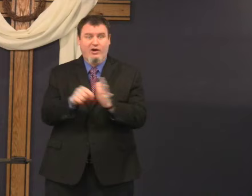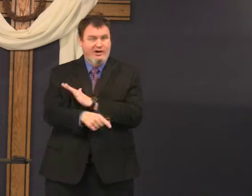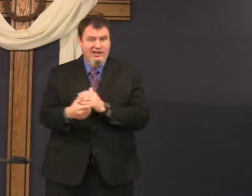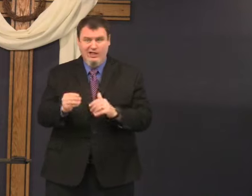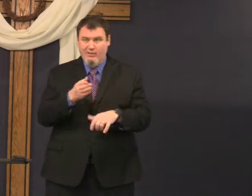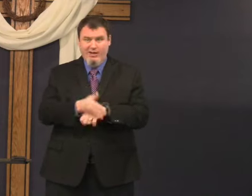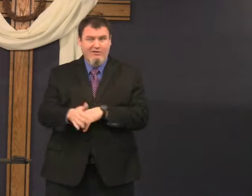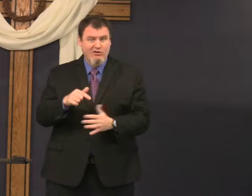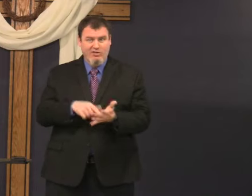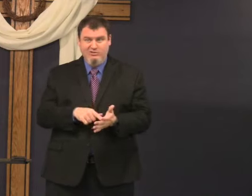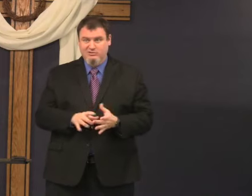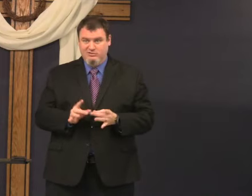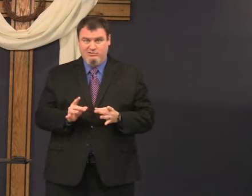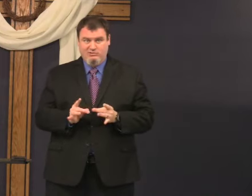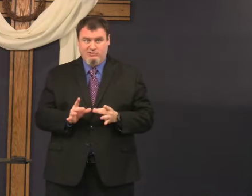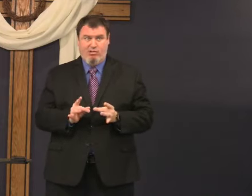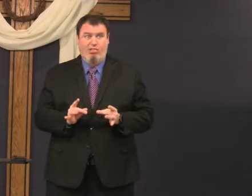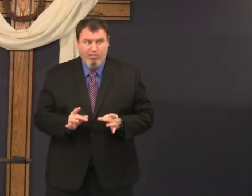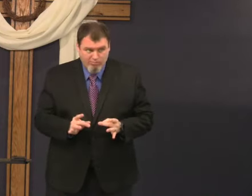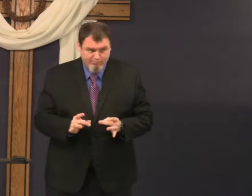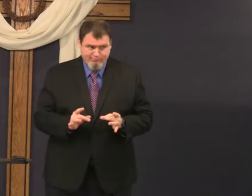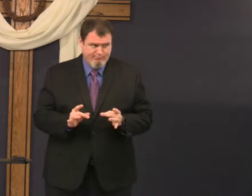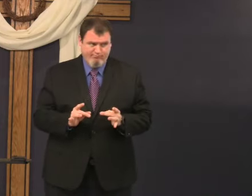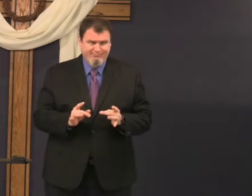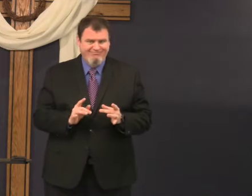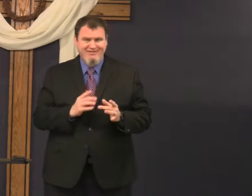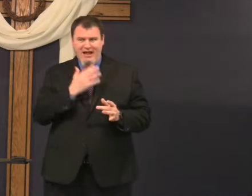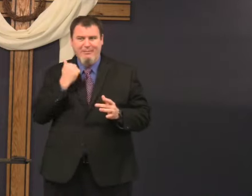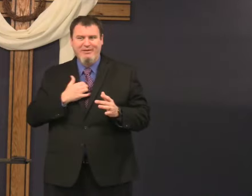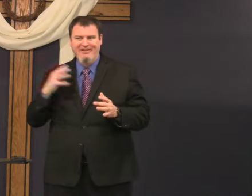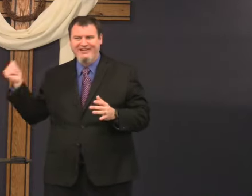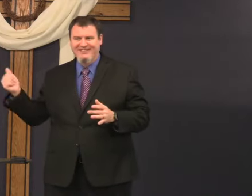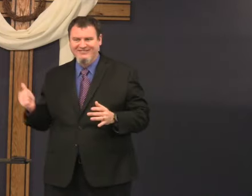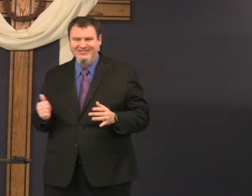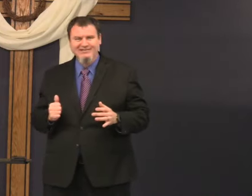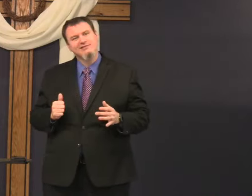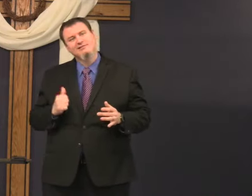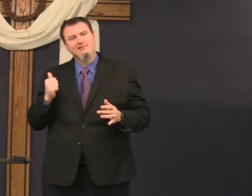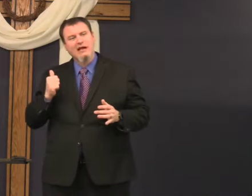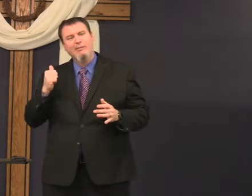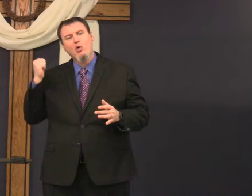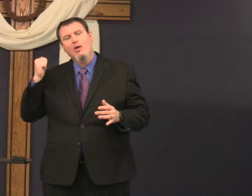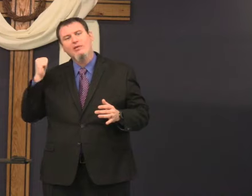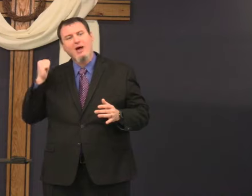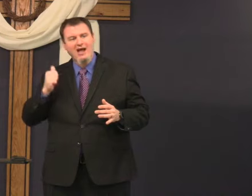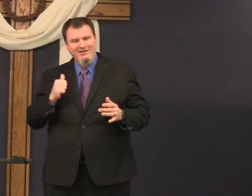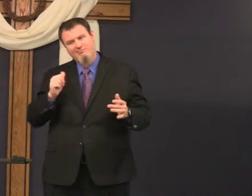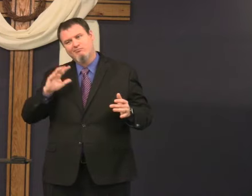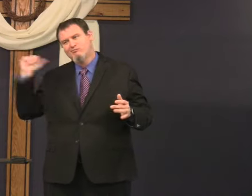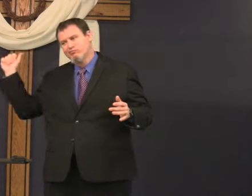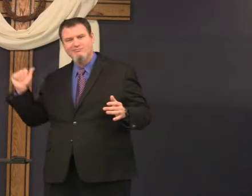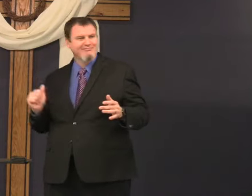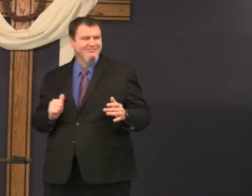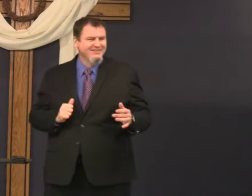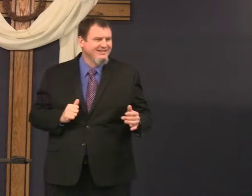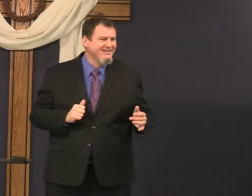Jews are all ready to kill him, according to this story. And he said, we better leave. Better head out the back